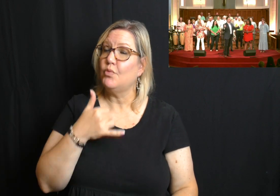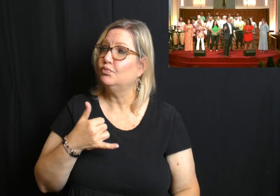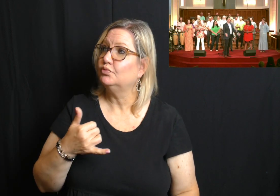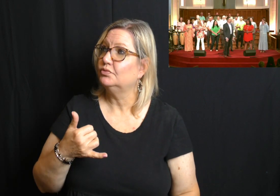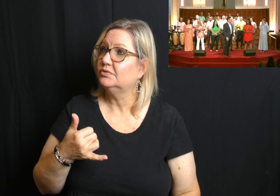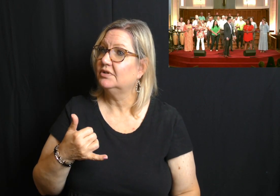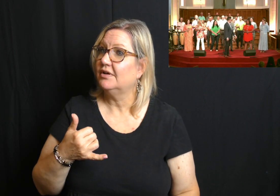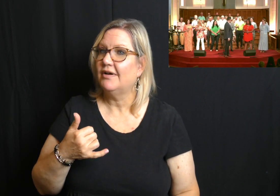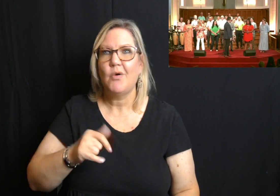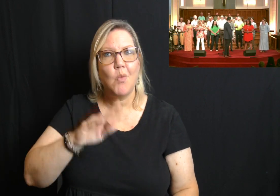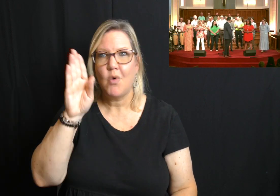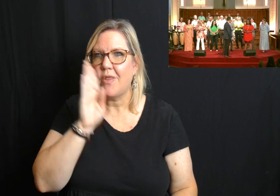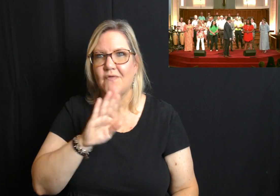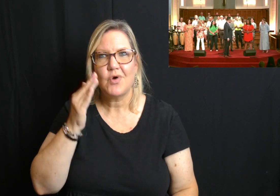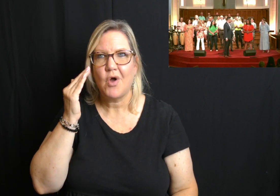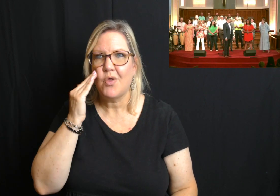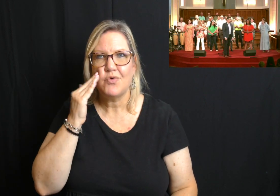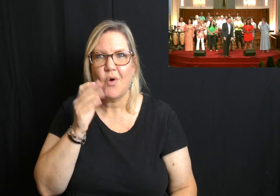We're never gonna know who's here.